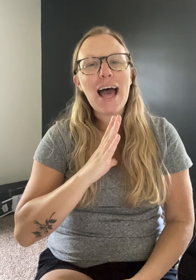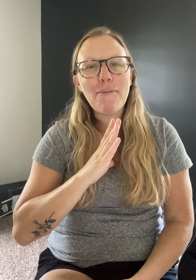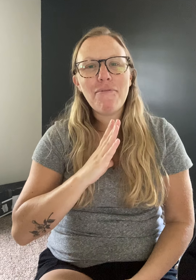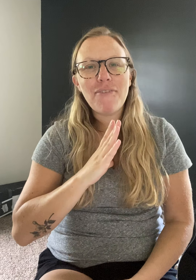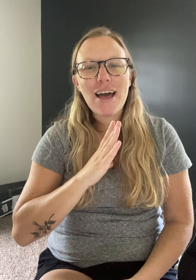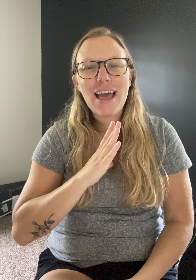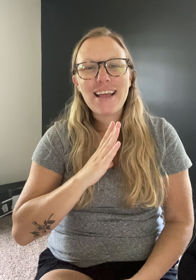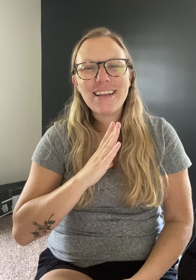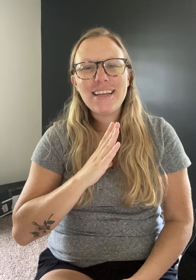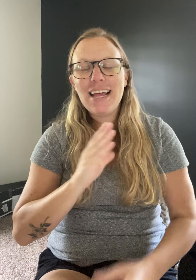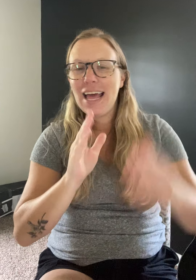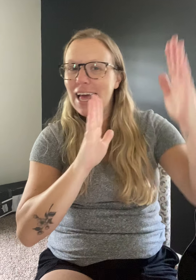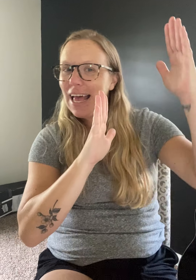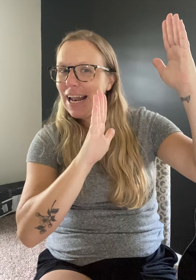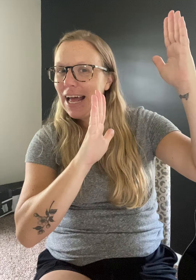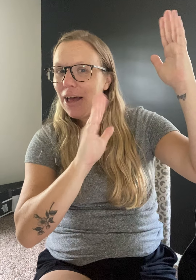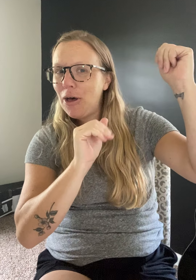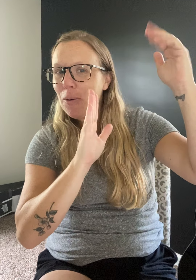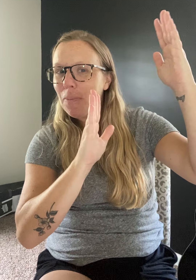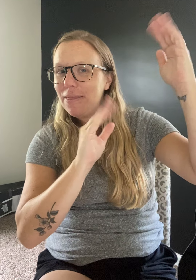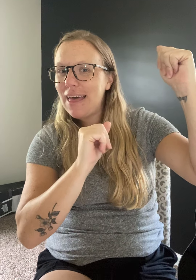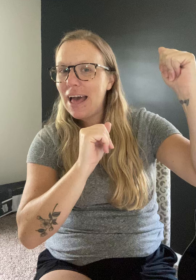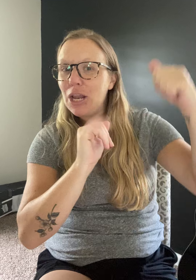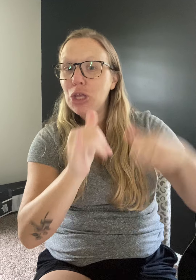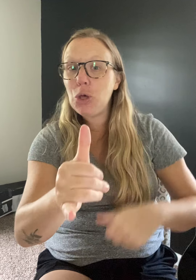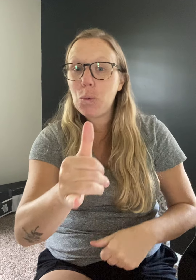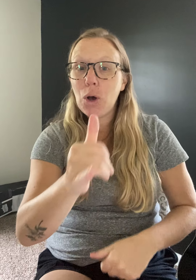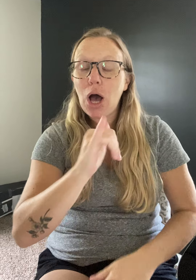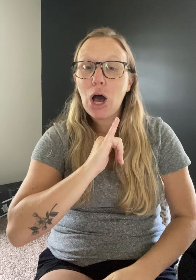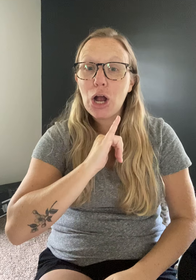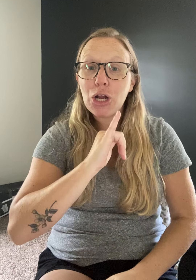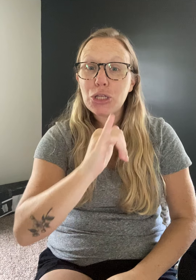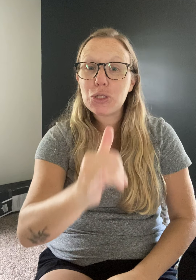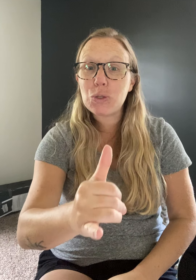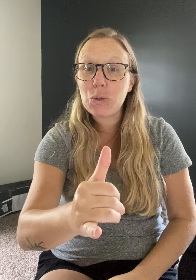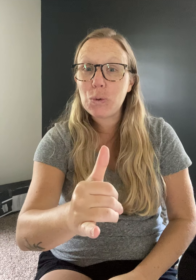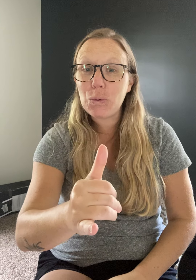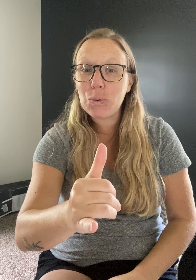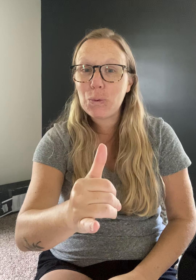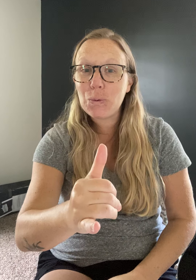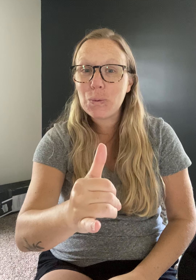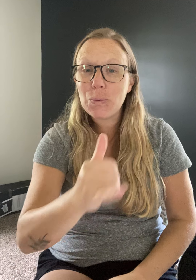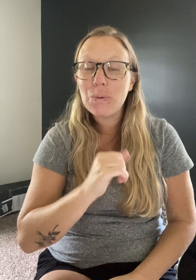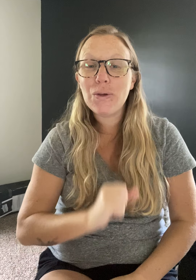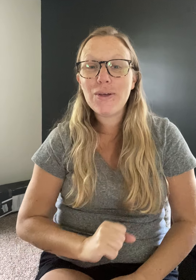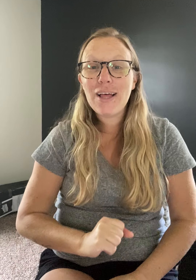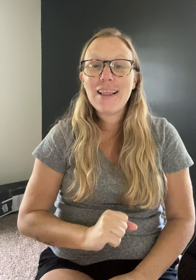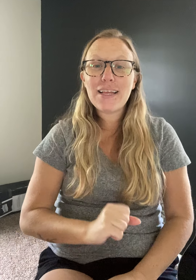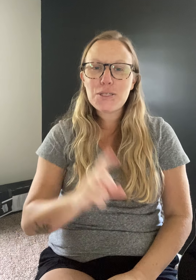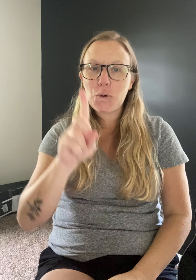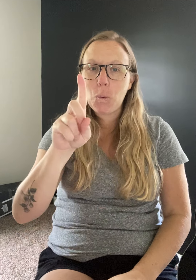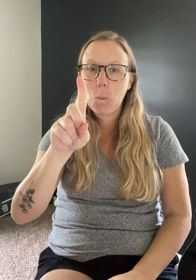I'm fine, and I hope that you are too. Let's do it